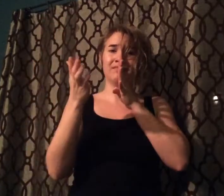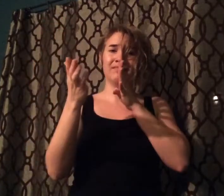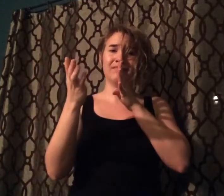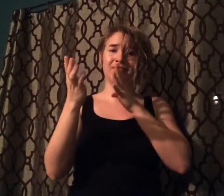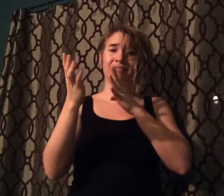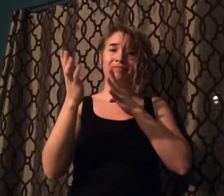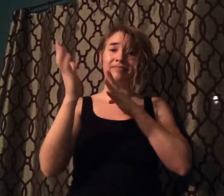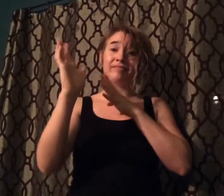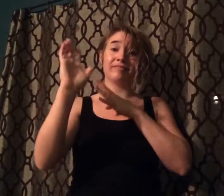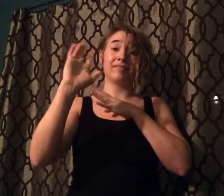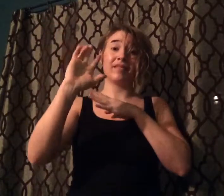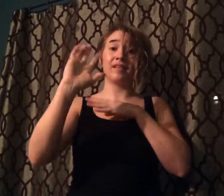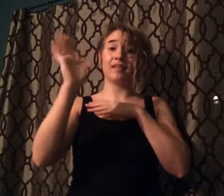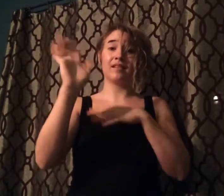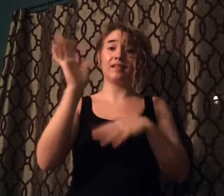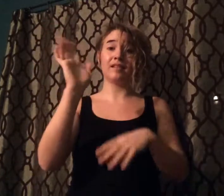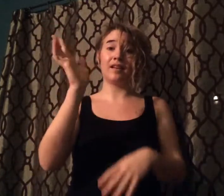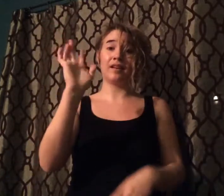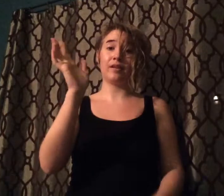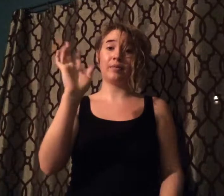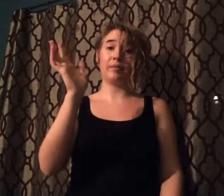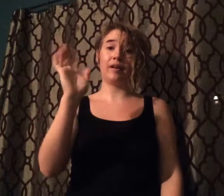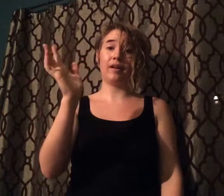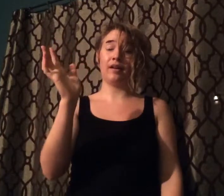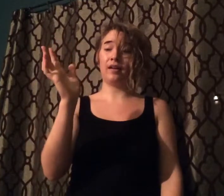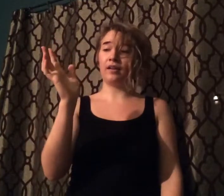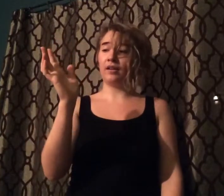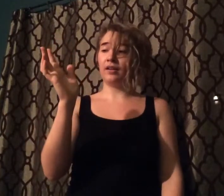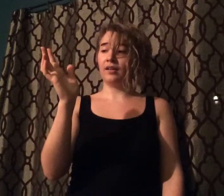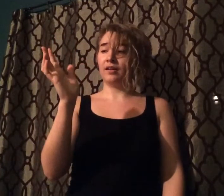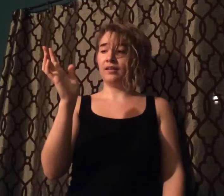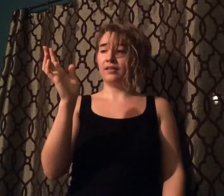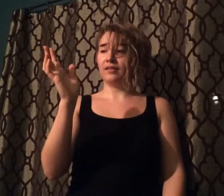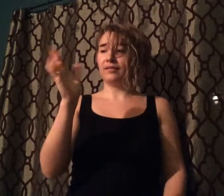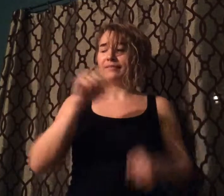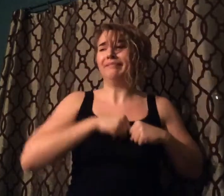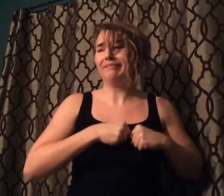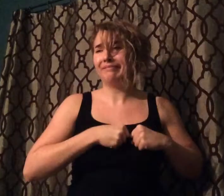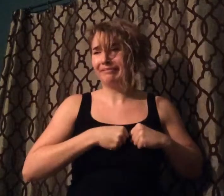voice When you said goodbye to me